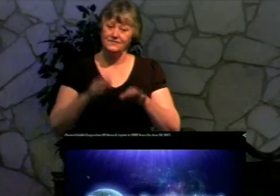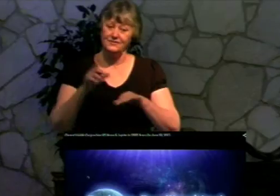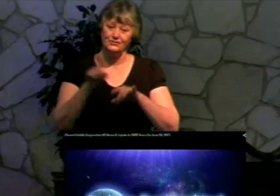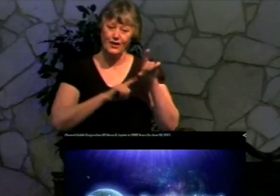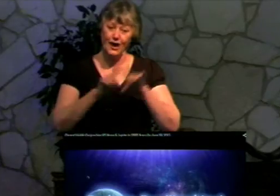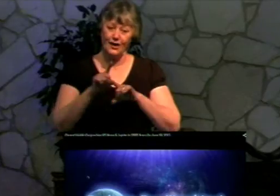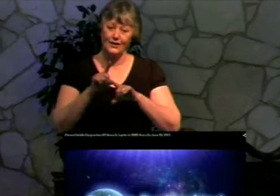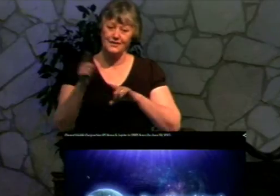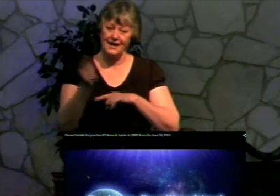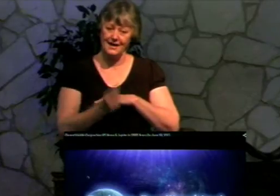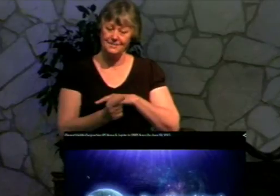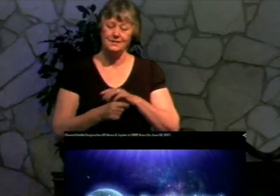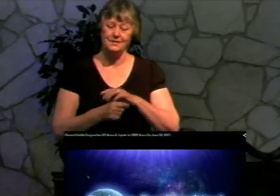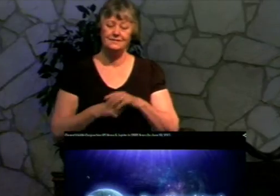the star came